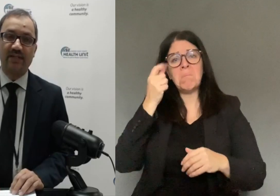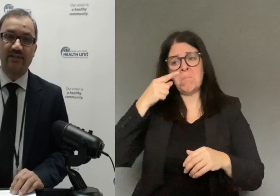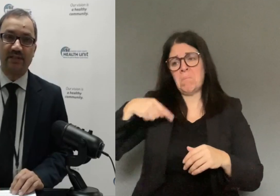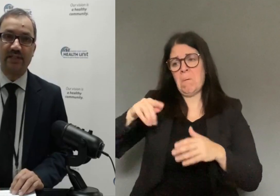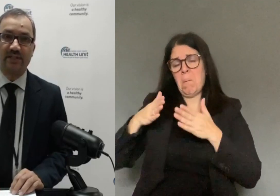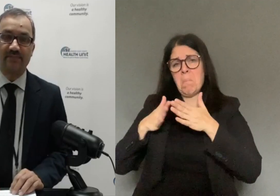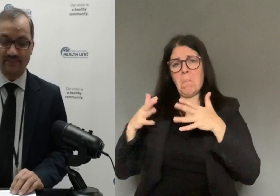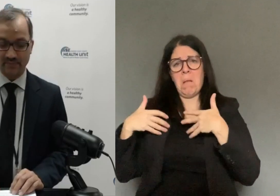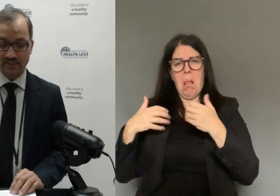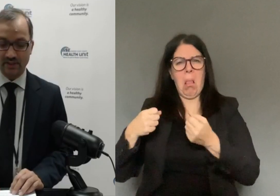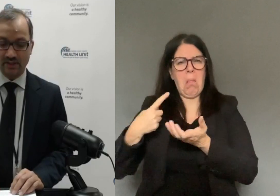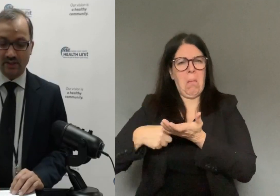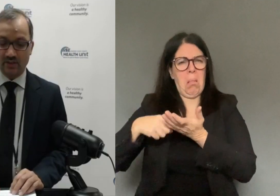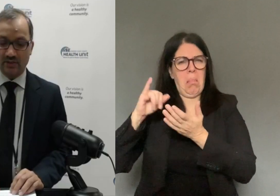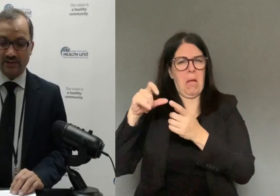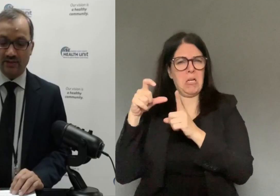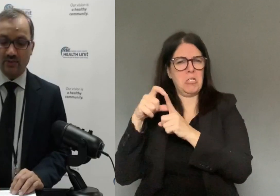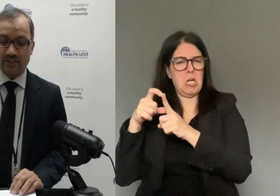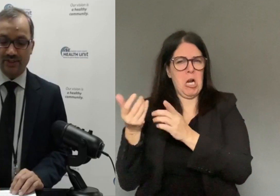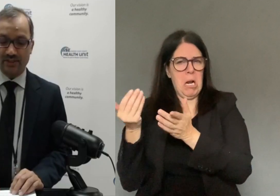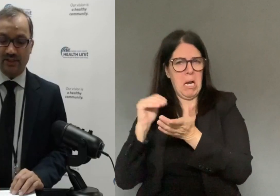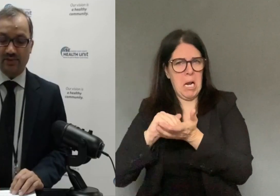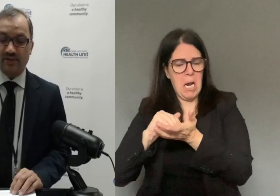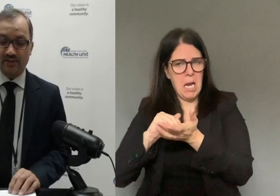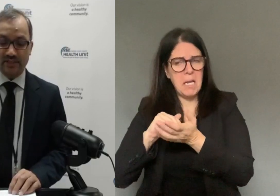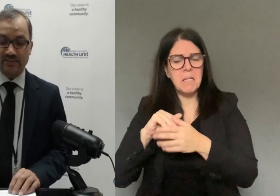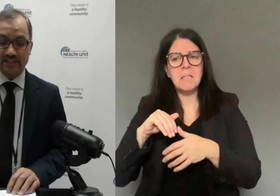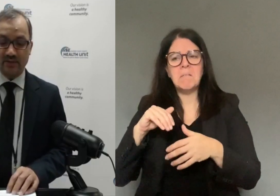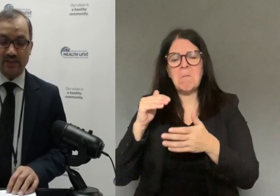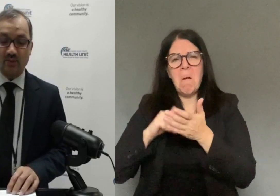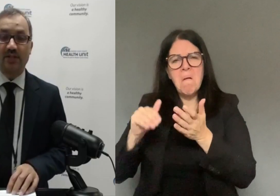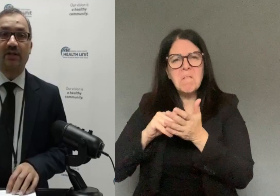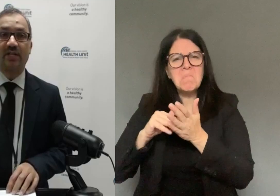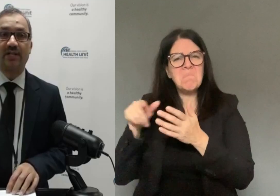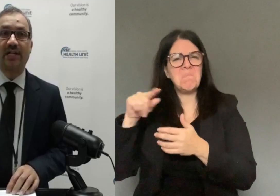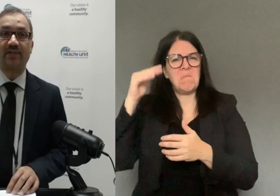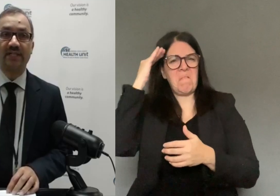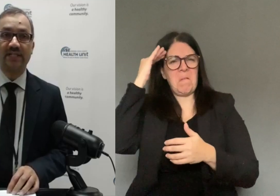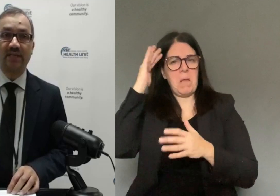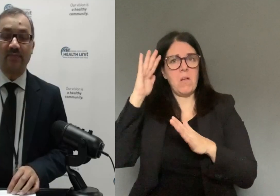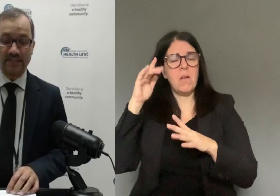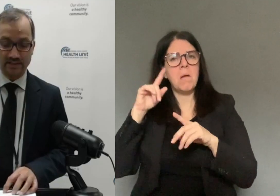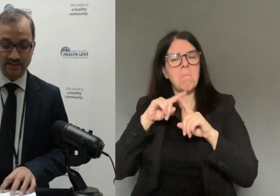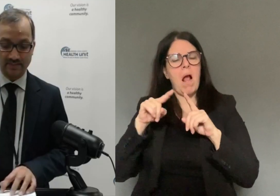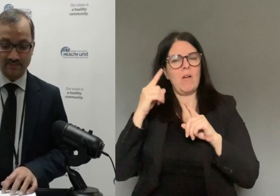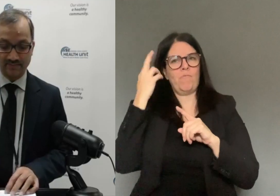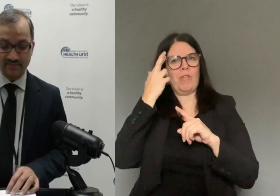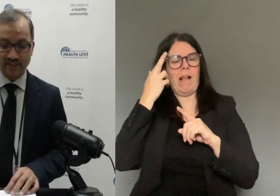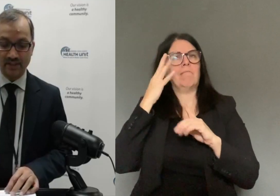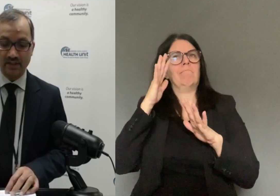about regularly. To answer your question, I'll try to explain today what contact tracing means.